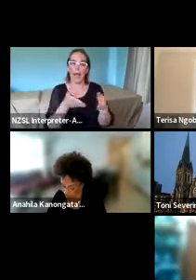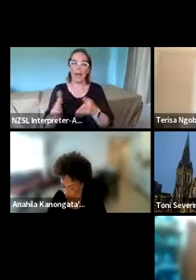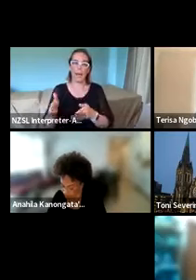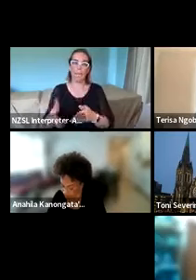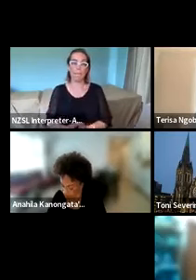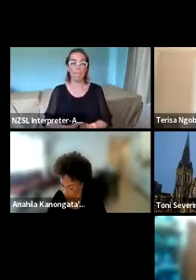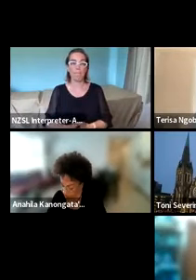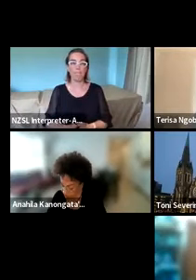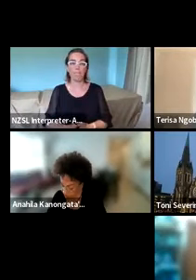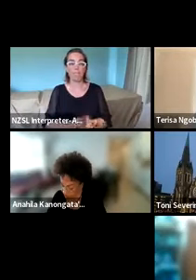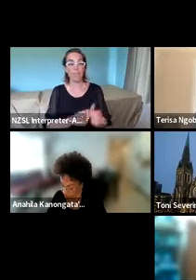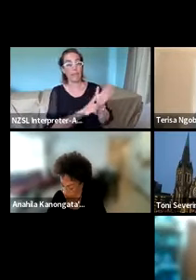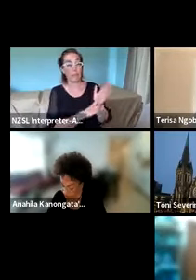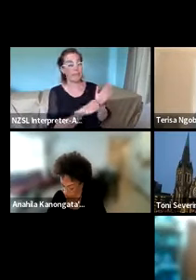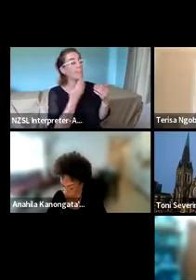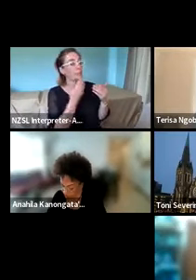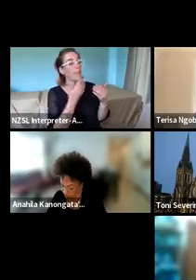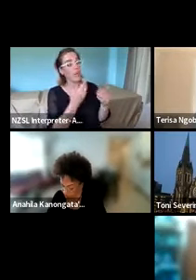useful.